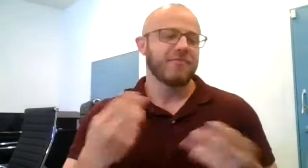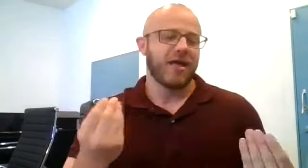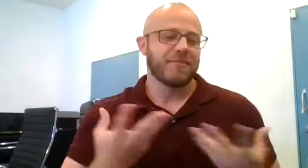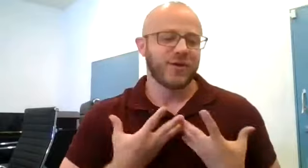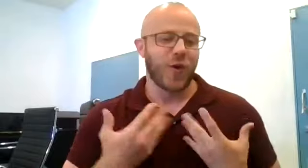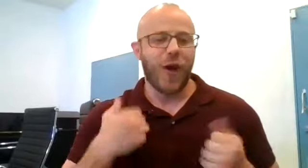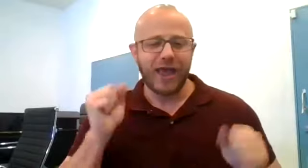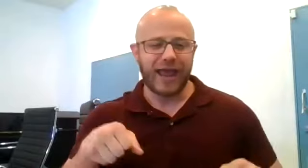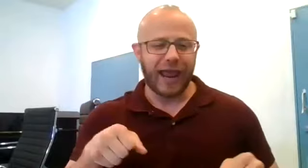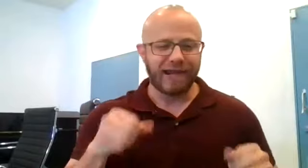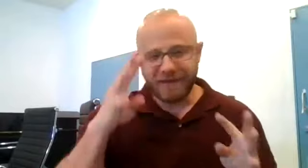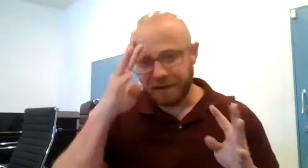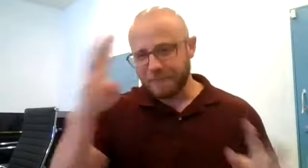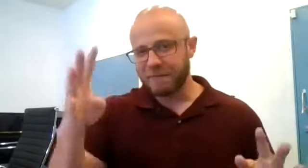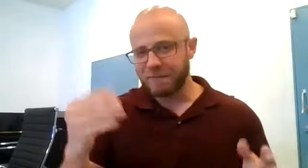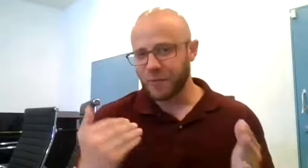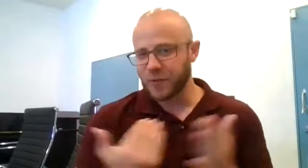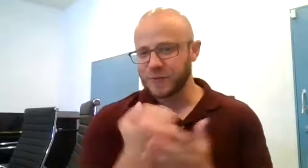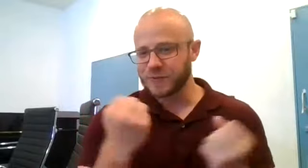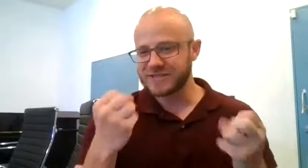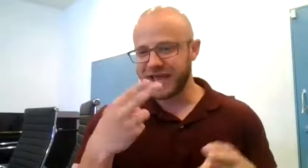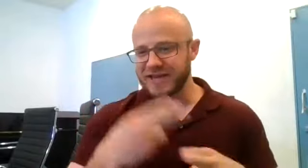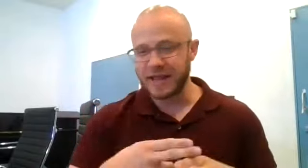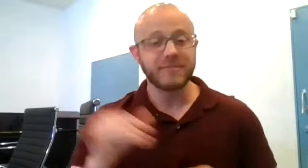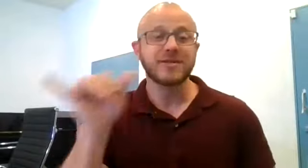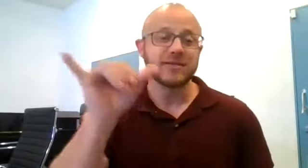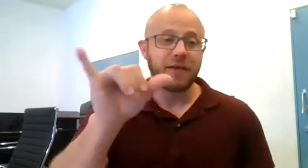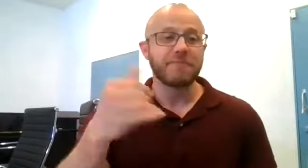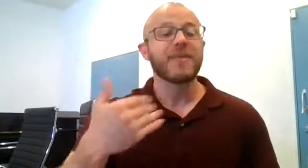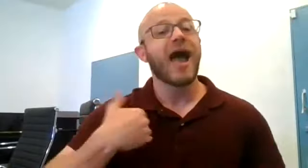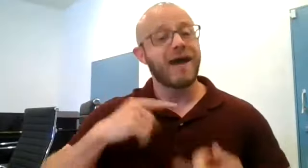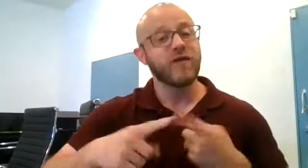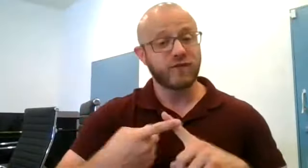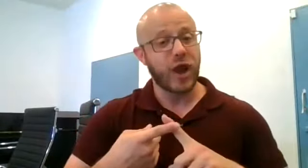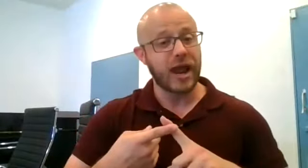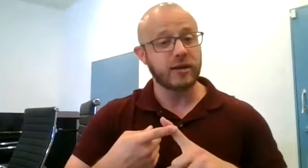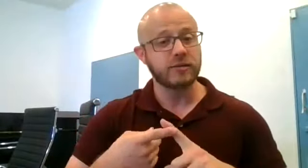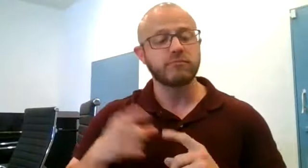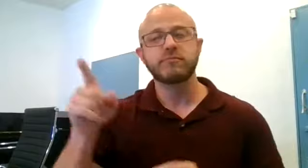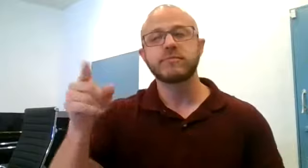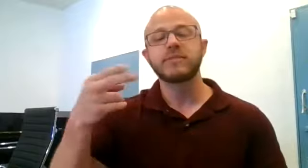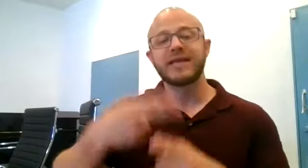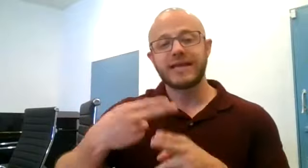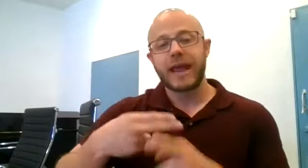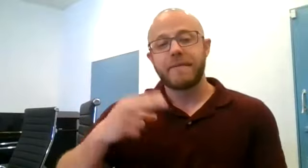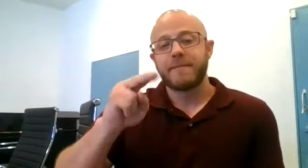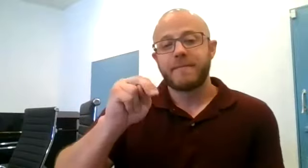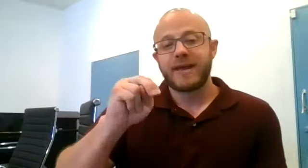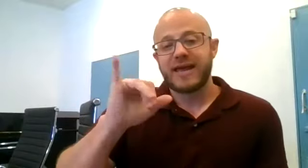So if you want a sign name, let me know and I can try to figure one out. I have a friend also, his name